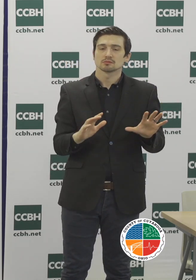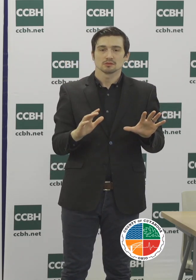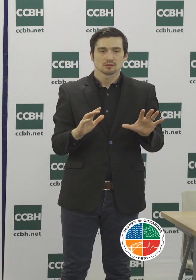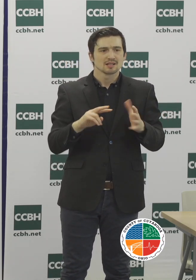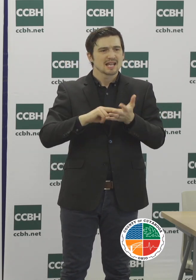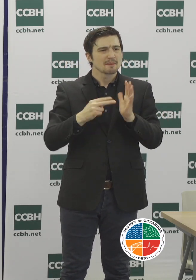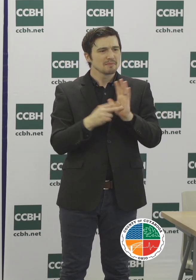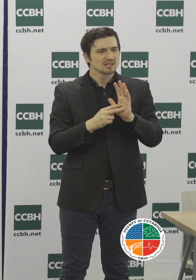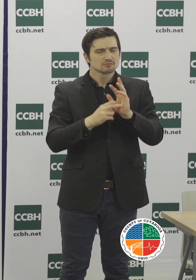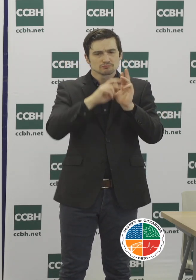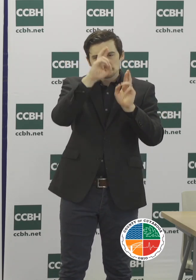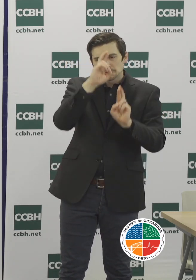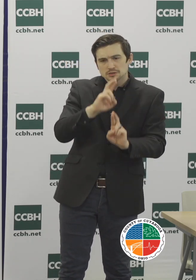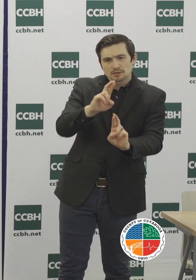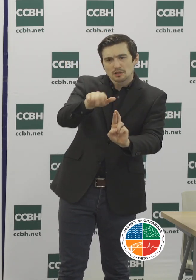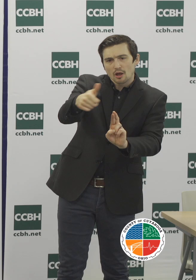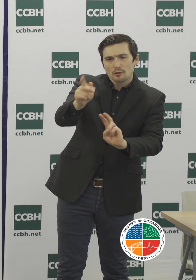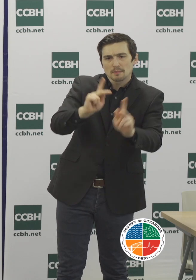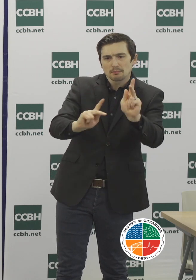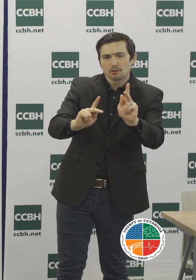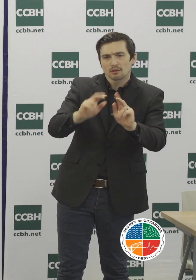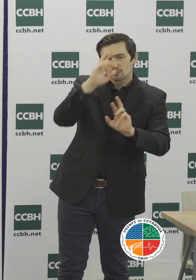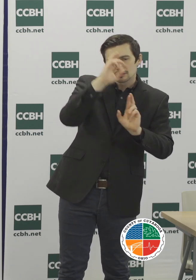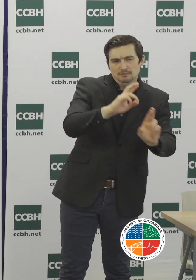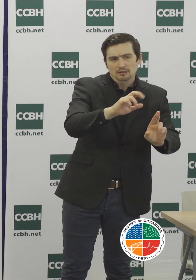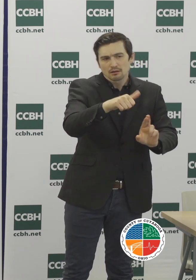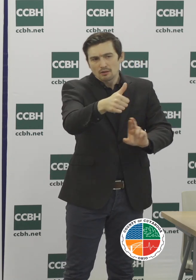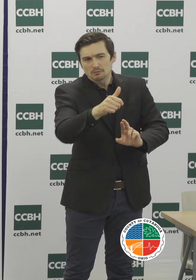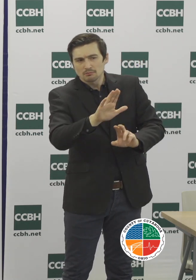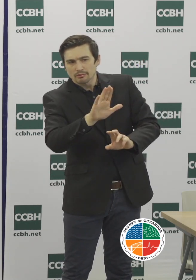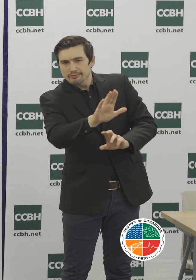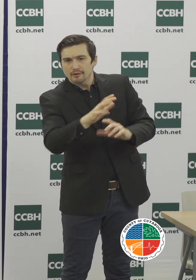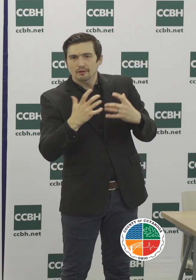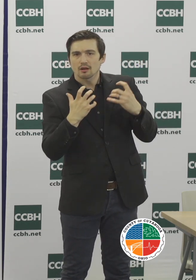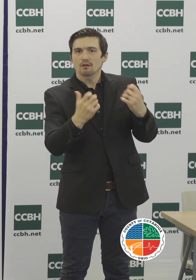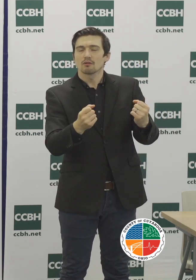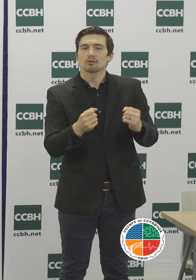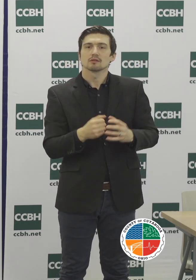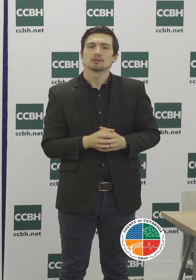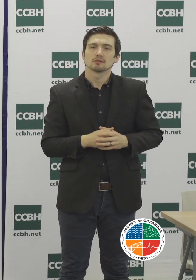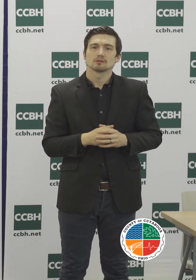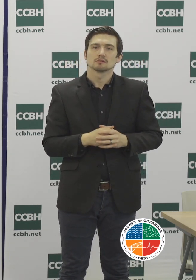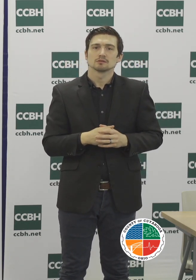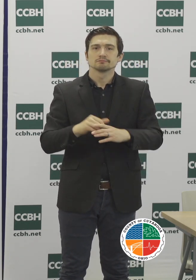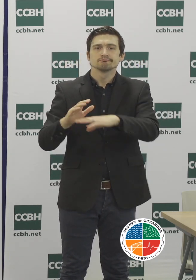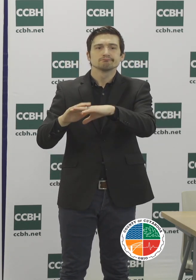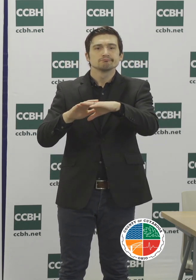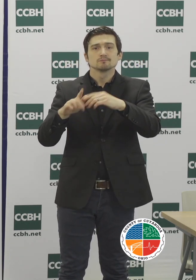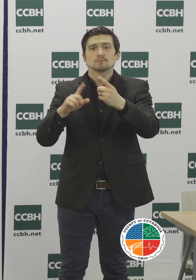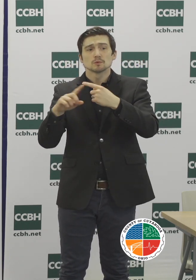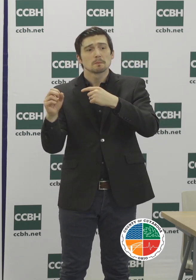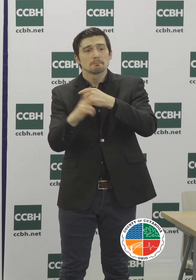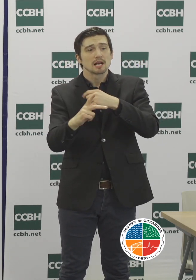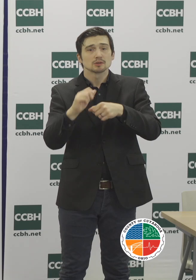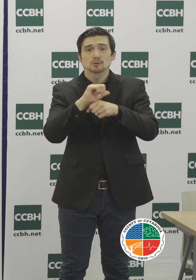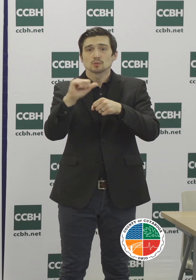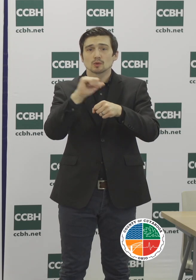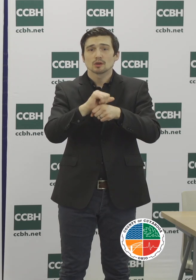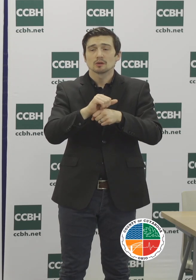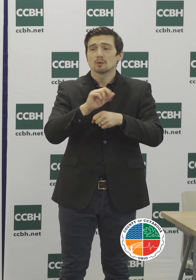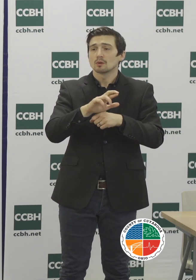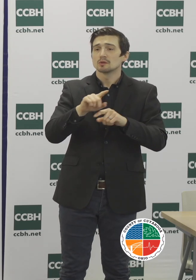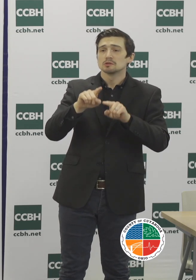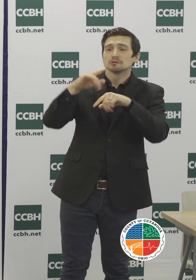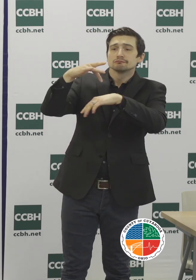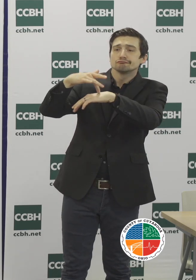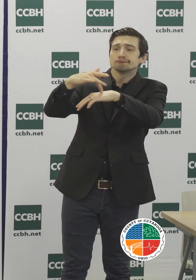of respect for the health of others. As you return to work or visit workplaces with high levels